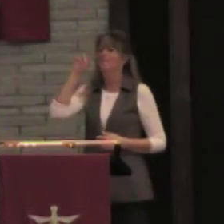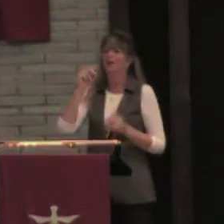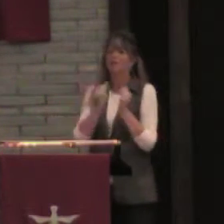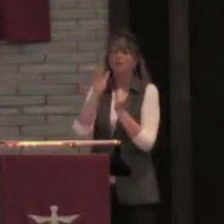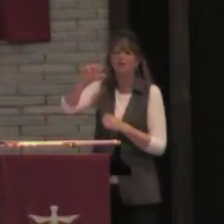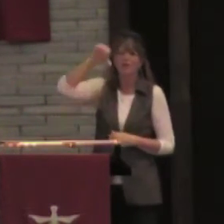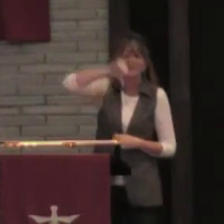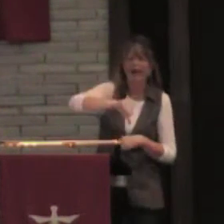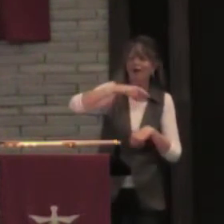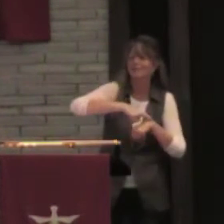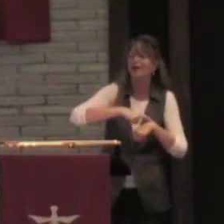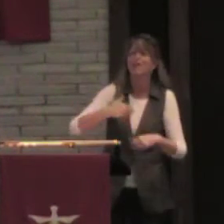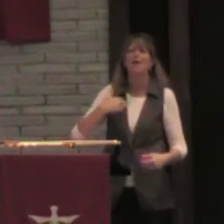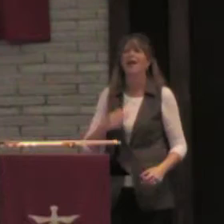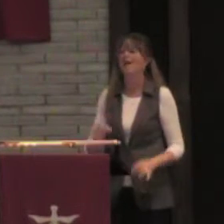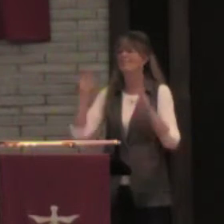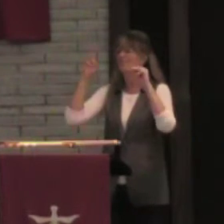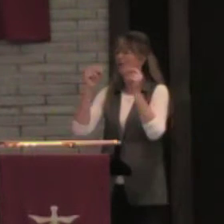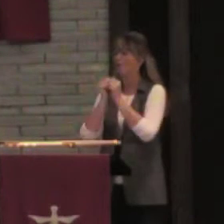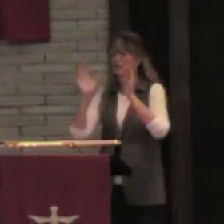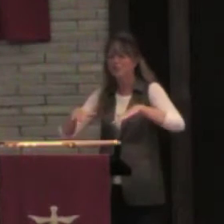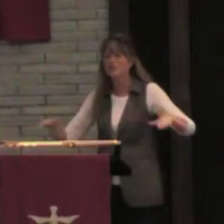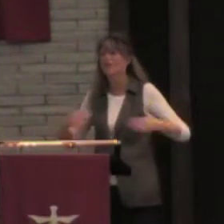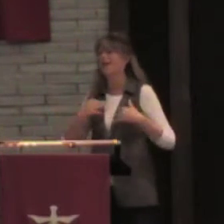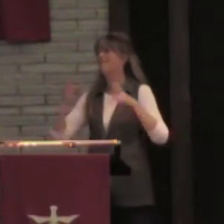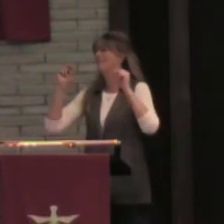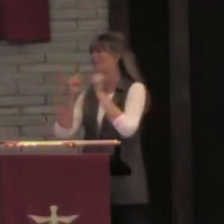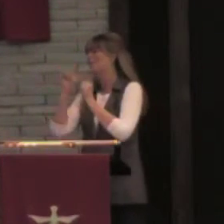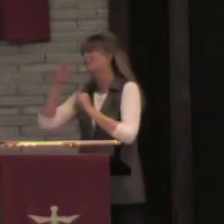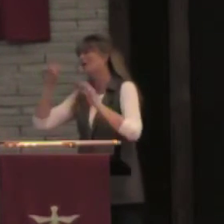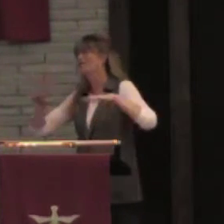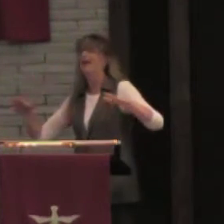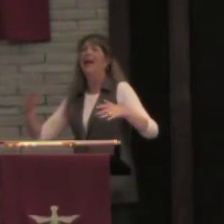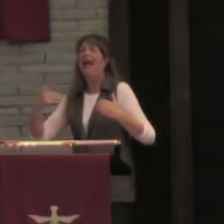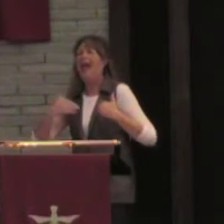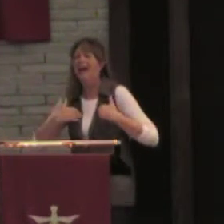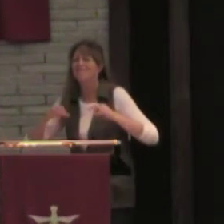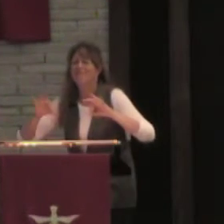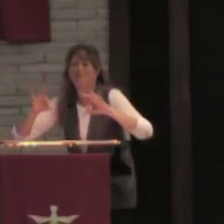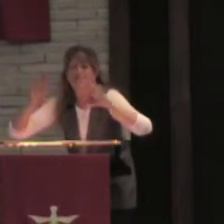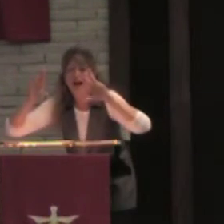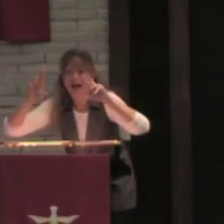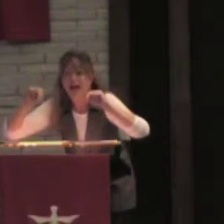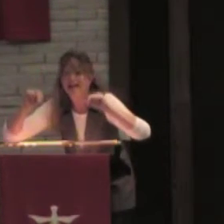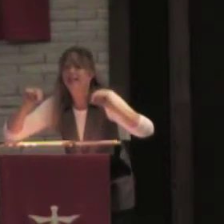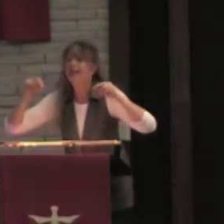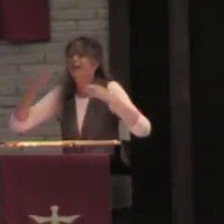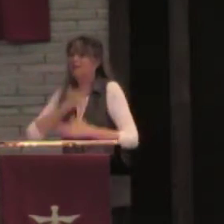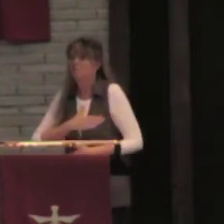your career, in your downtime, whatever. You can have fun with your children. Have fun.